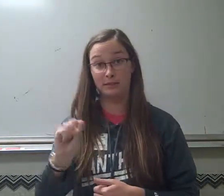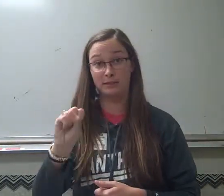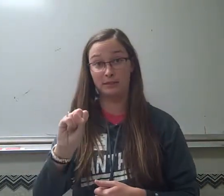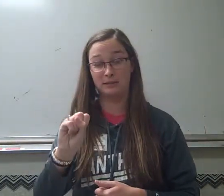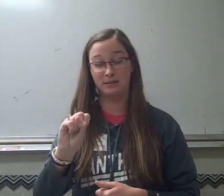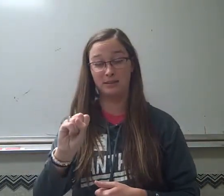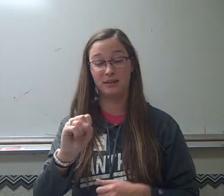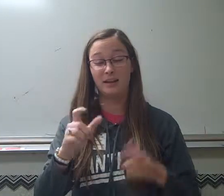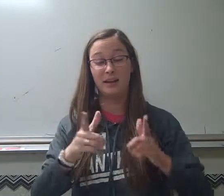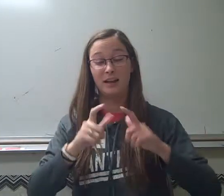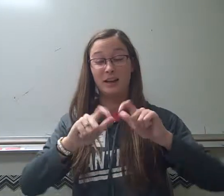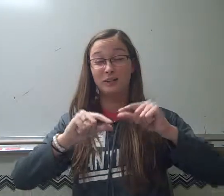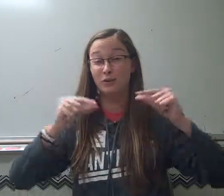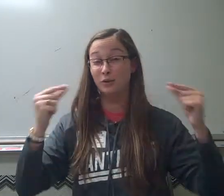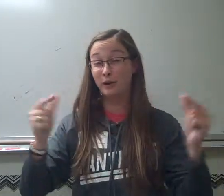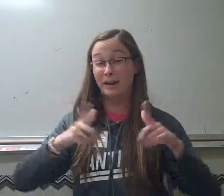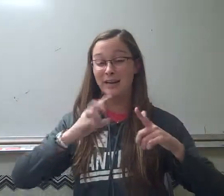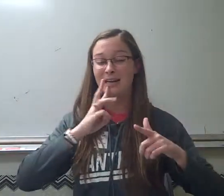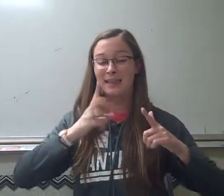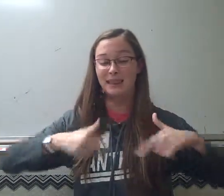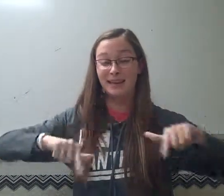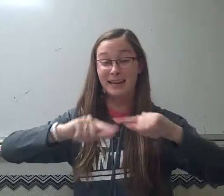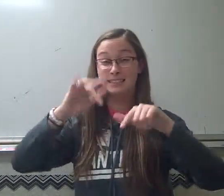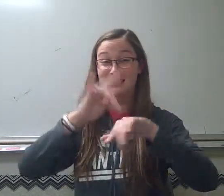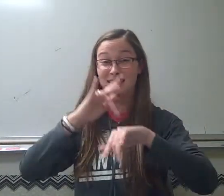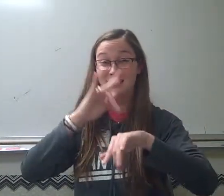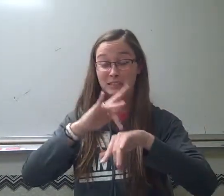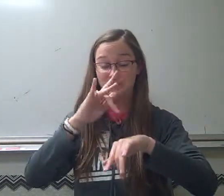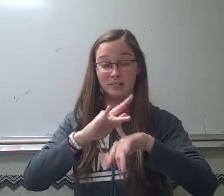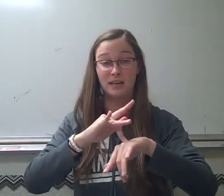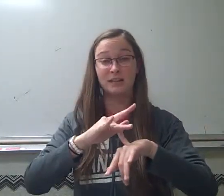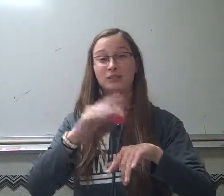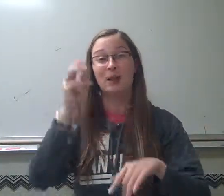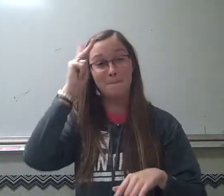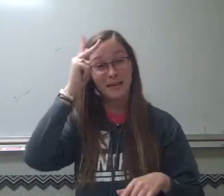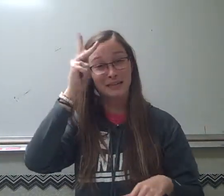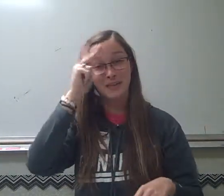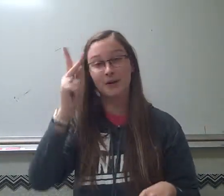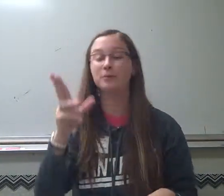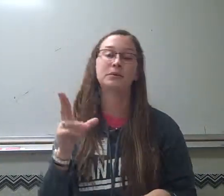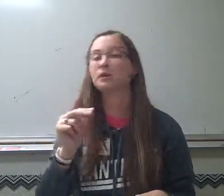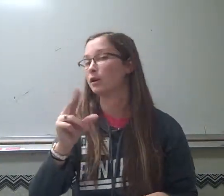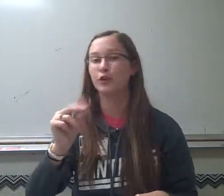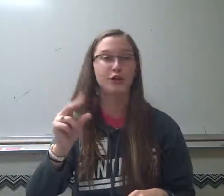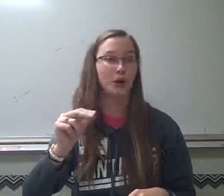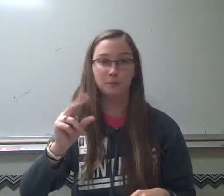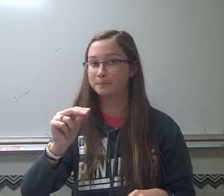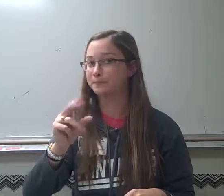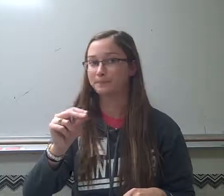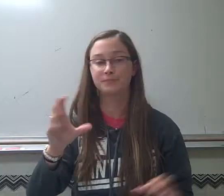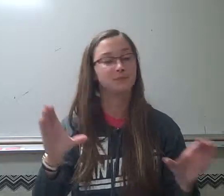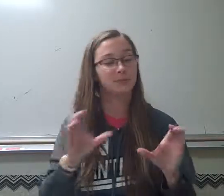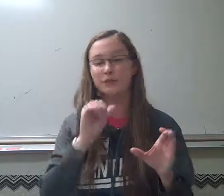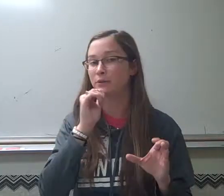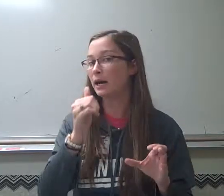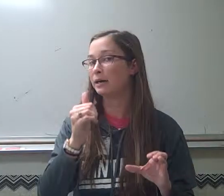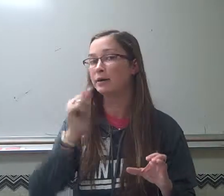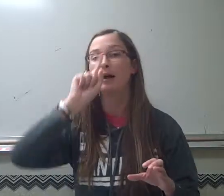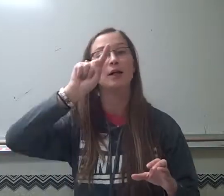U.S. Do the Great Lakes touch Mexico? No, they do not.